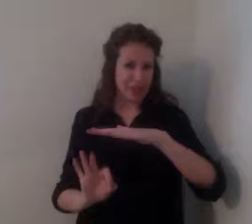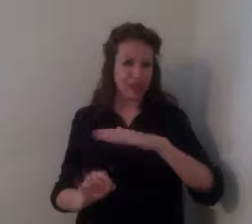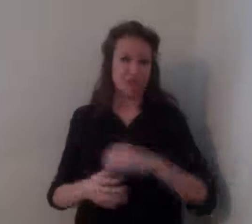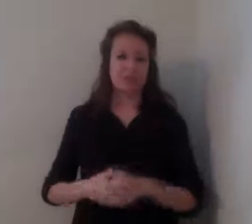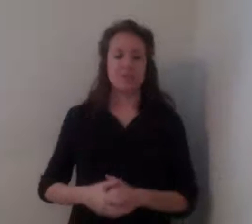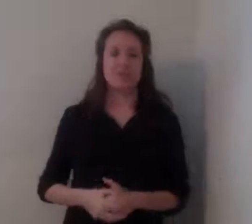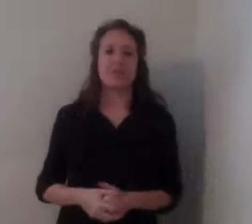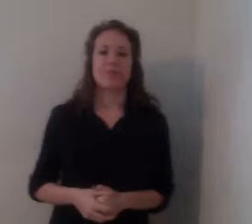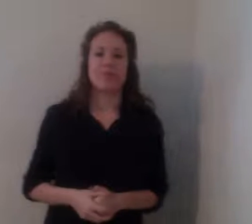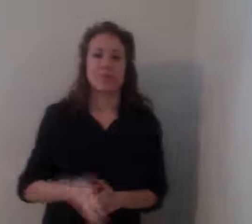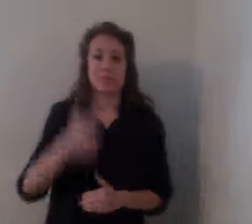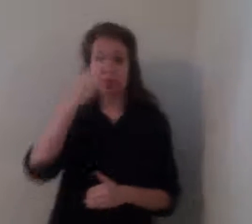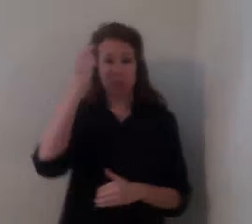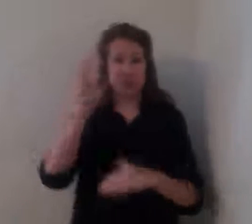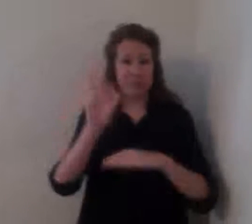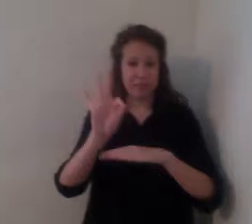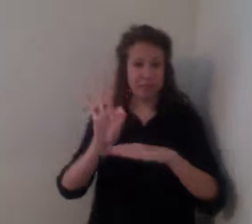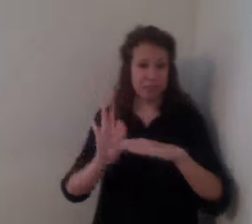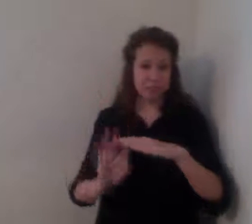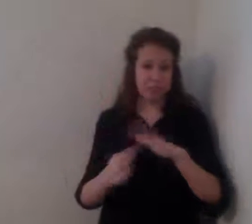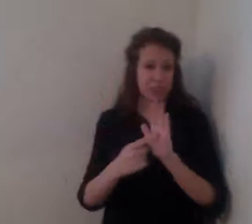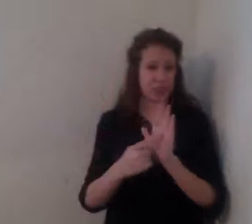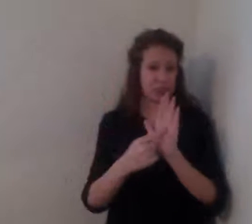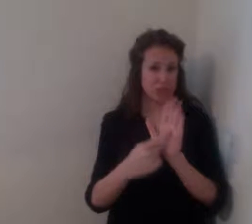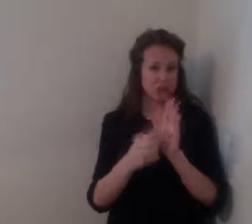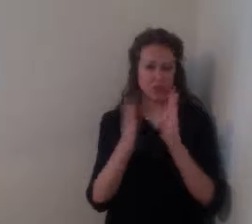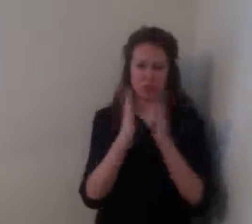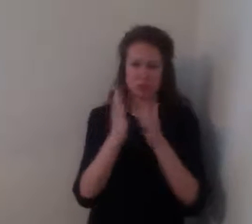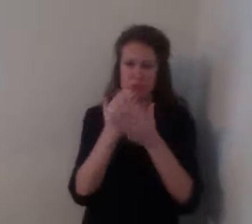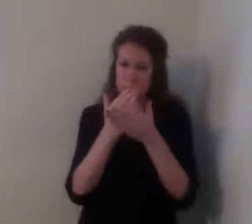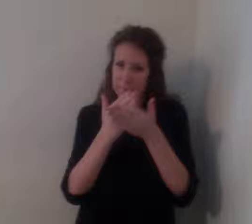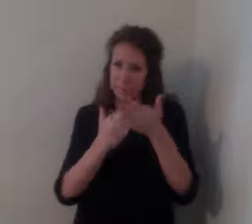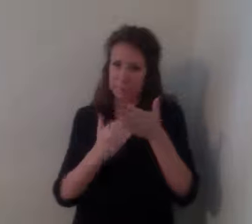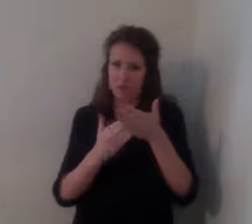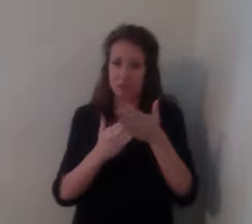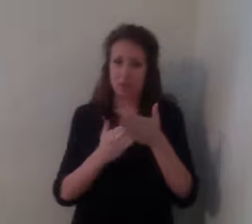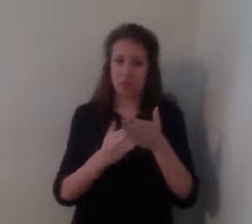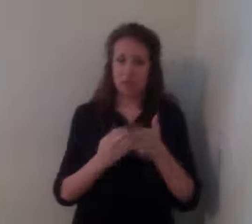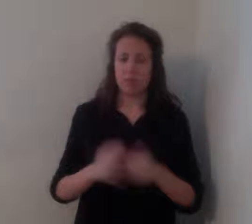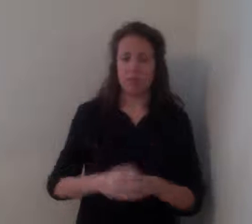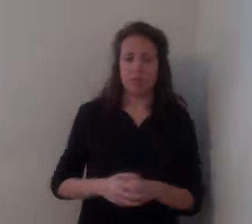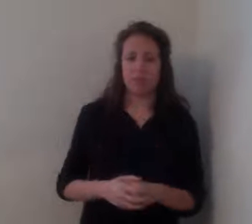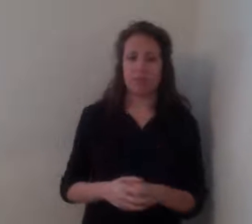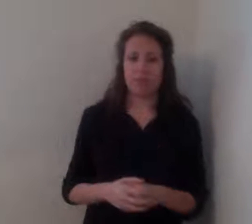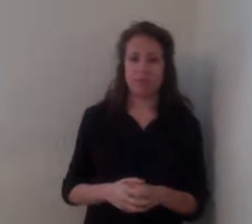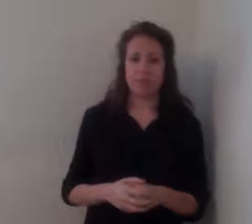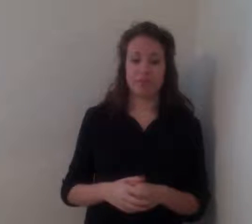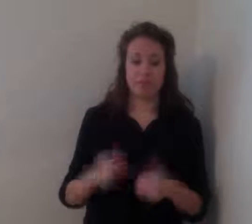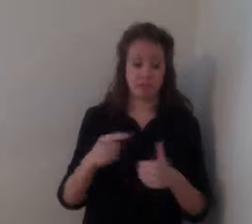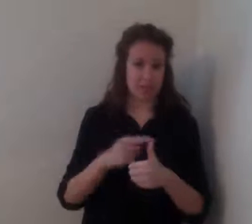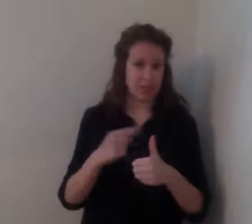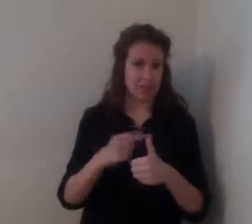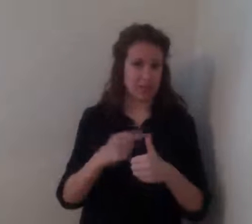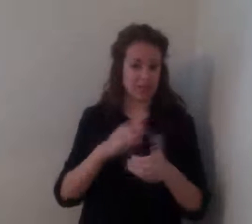That's because fractions are used to represent smaller pieces or parts of things. When you're first learning about fractions, it can help to draw pictures to see how they